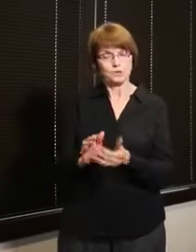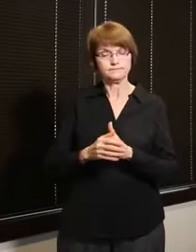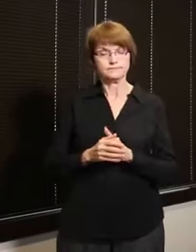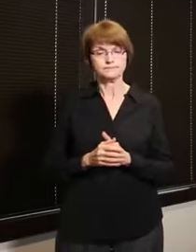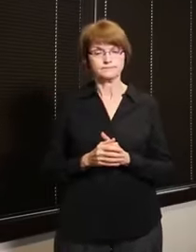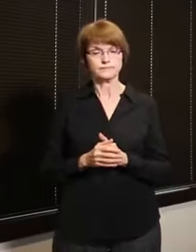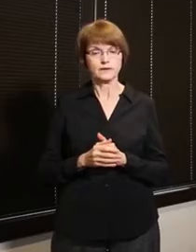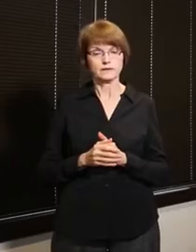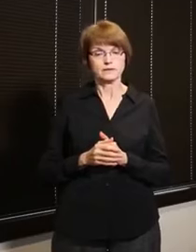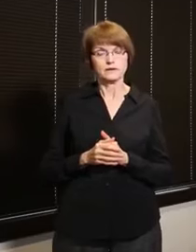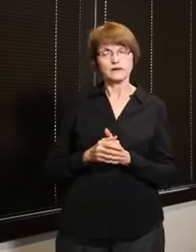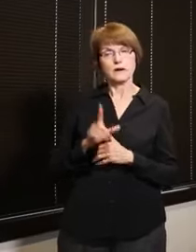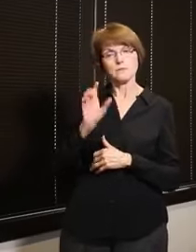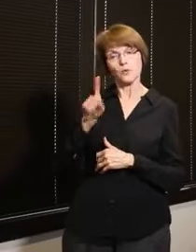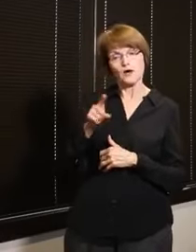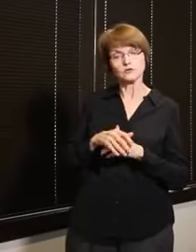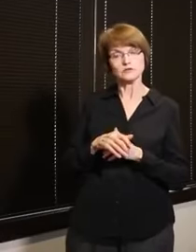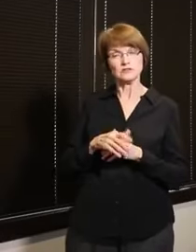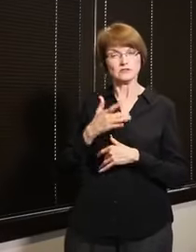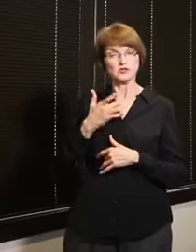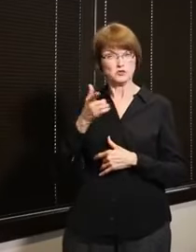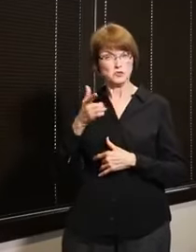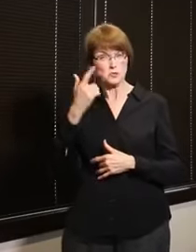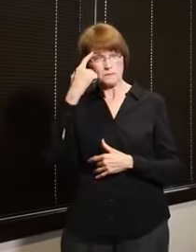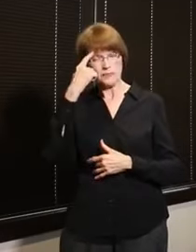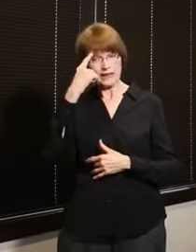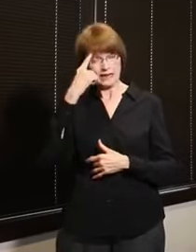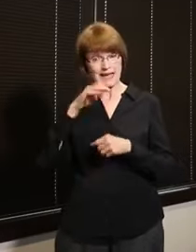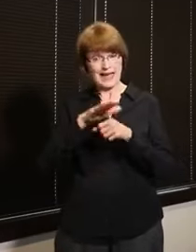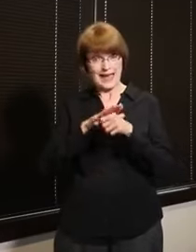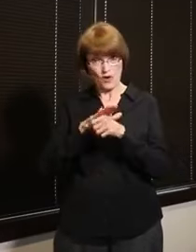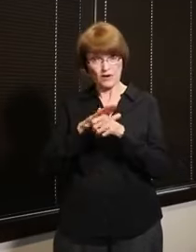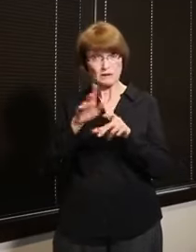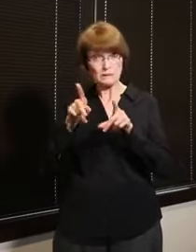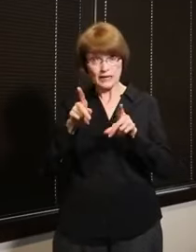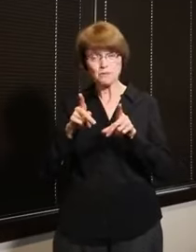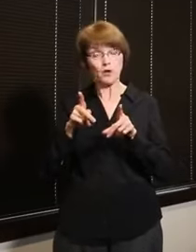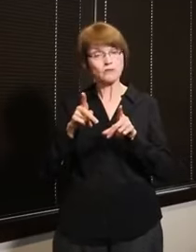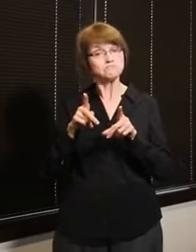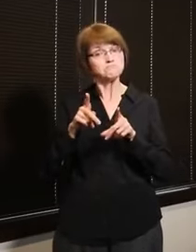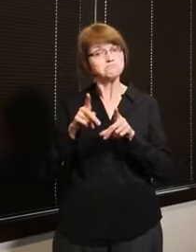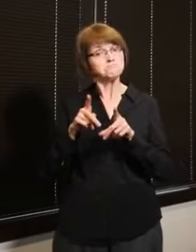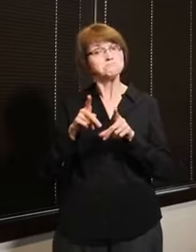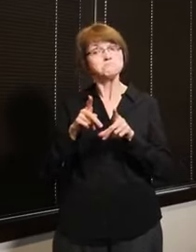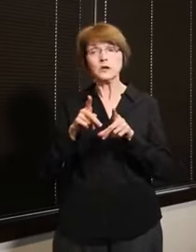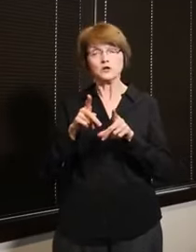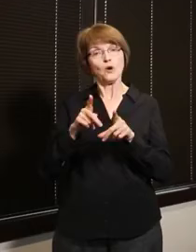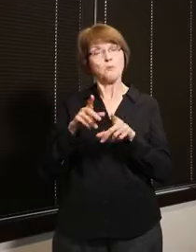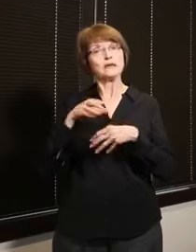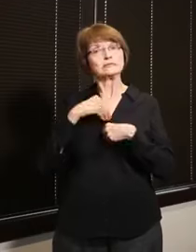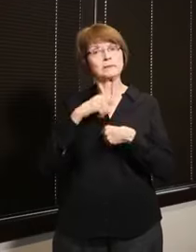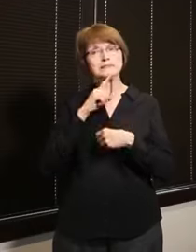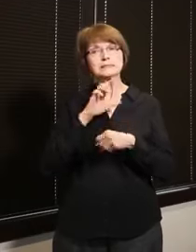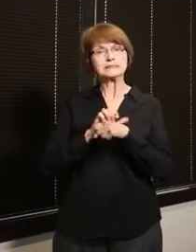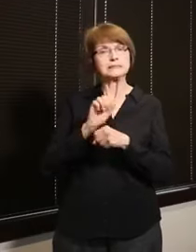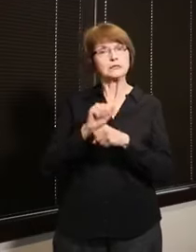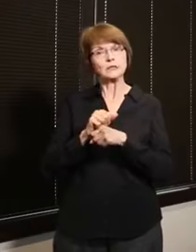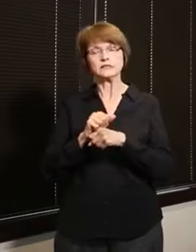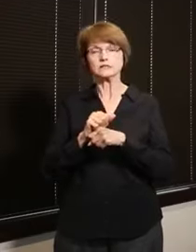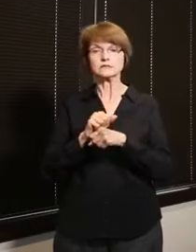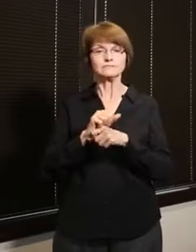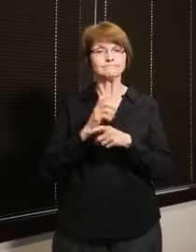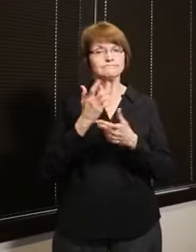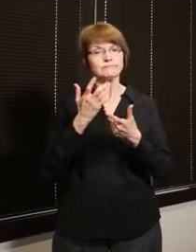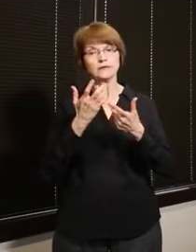Do you feel as though area residents have taken seriously your warnings to continue hygiene and distancing best